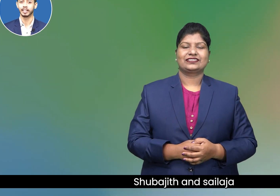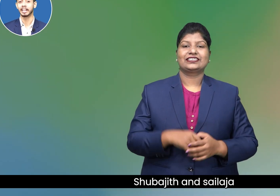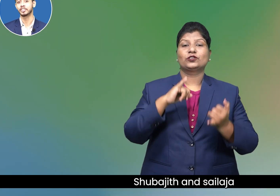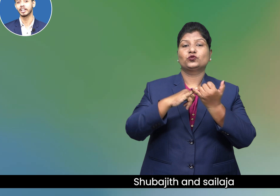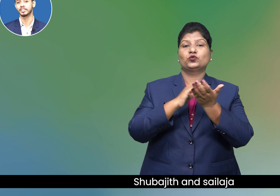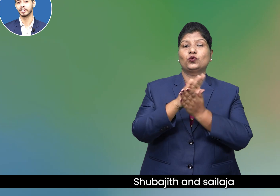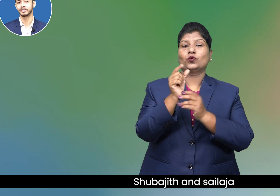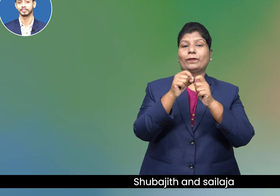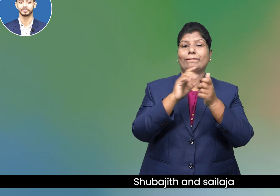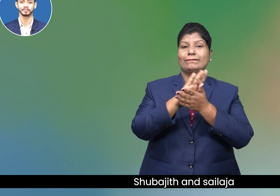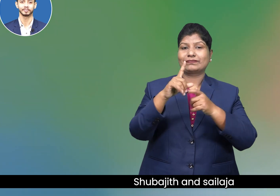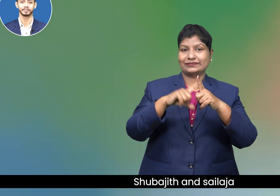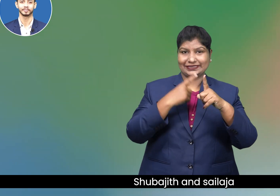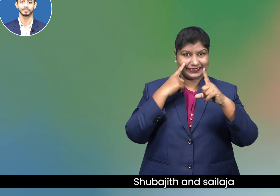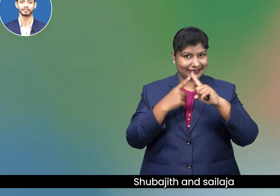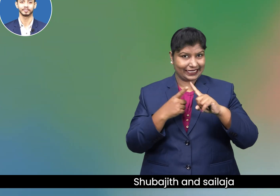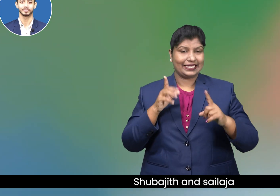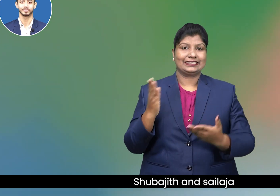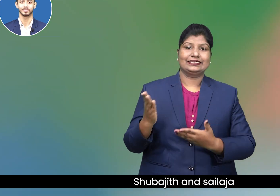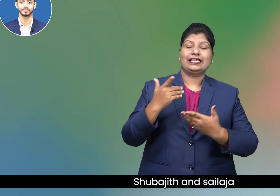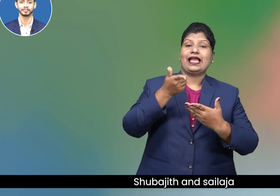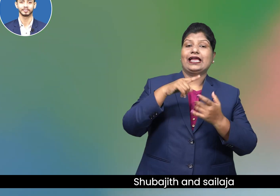Shubhajit and Shailaja